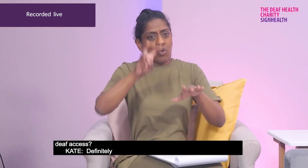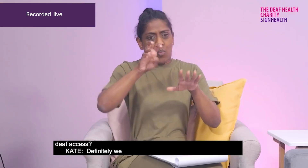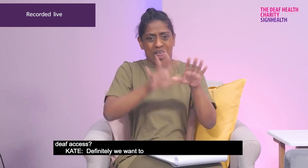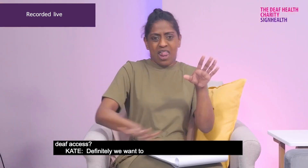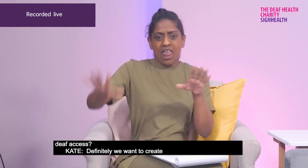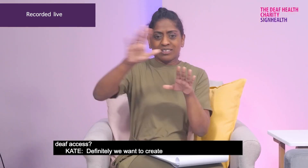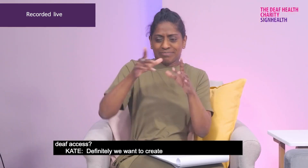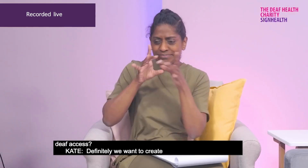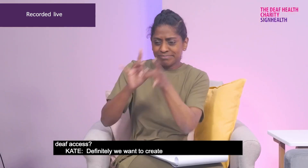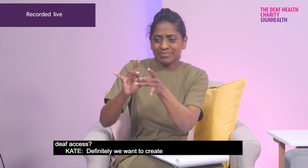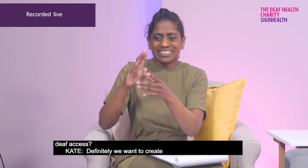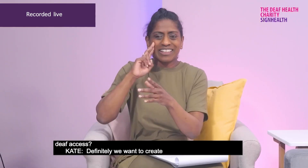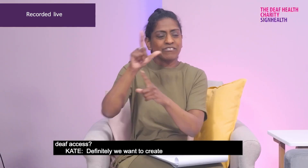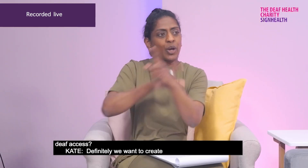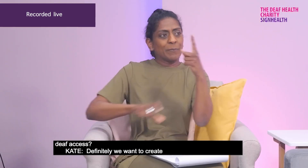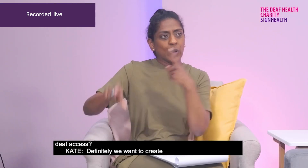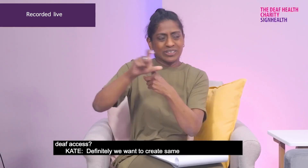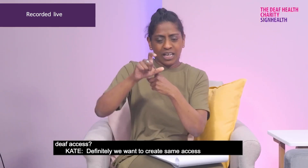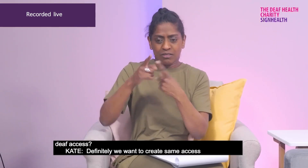same access for hearing Welsh women.